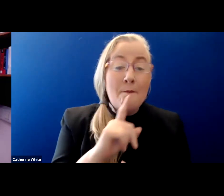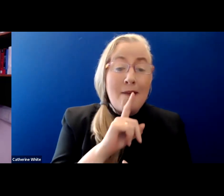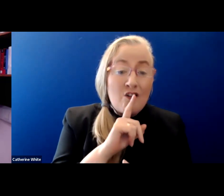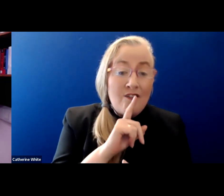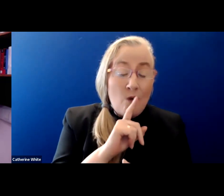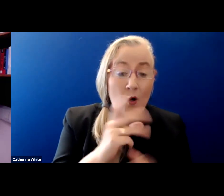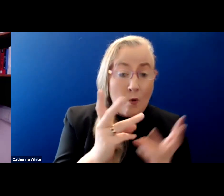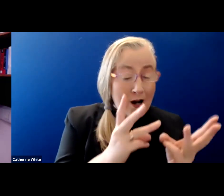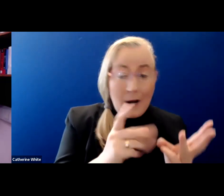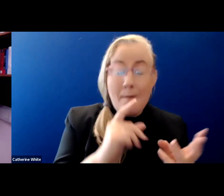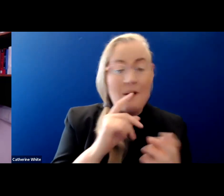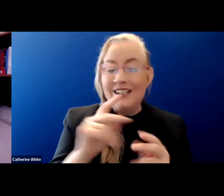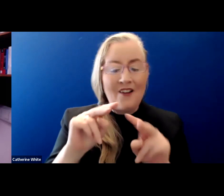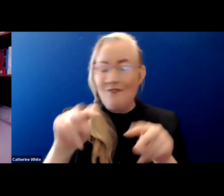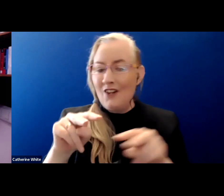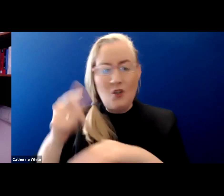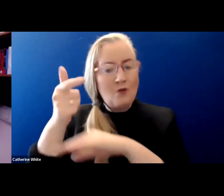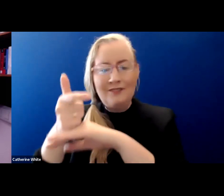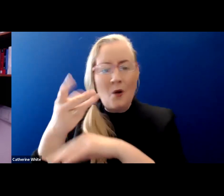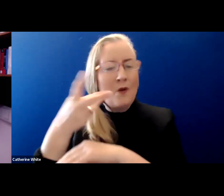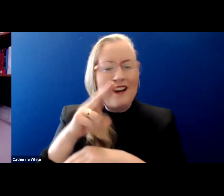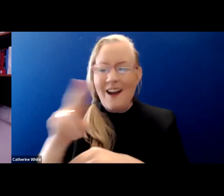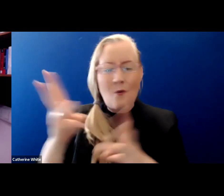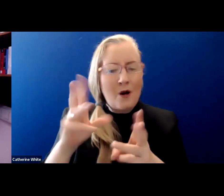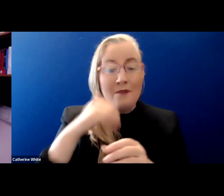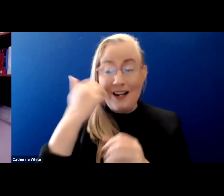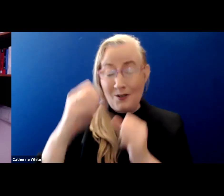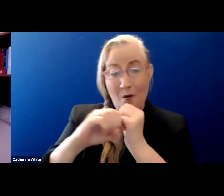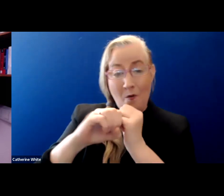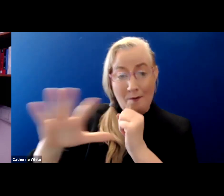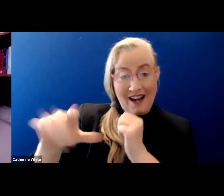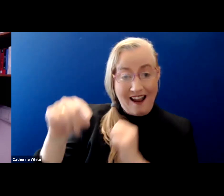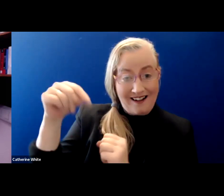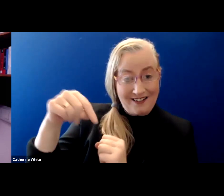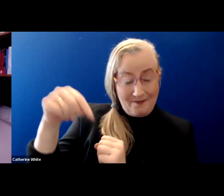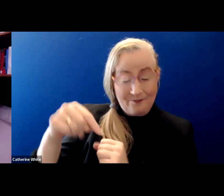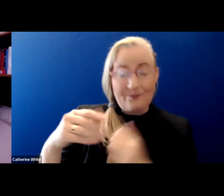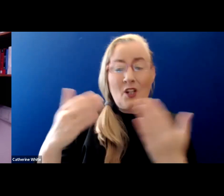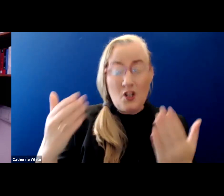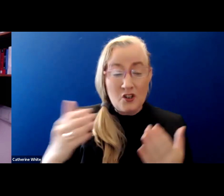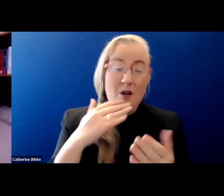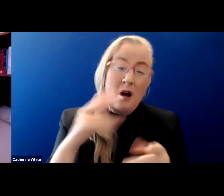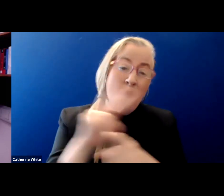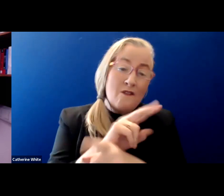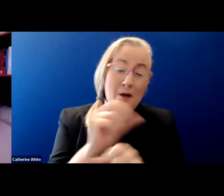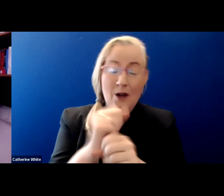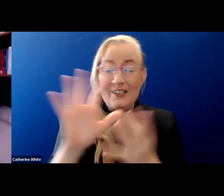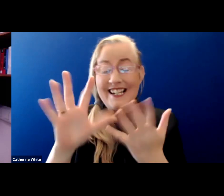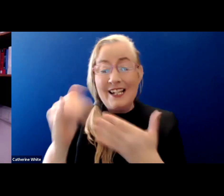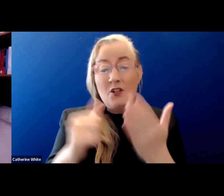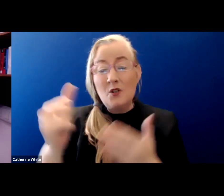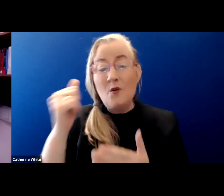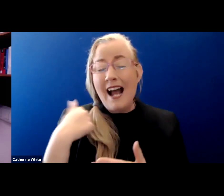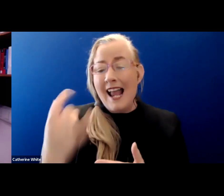be able to work for the webinar purposes. So to get started, just over a decade or so ago, I asked a